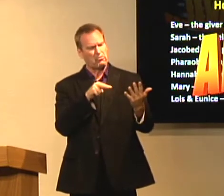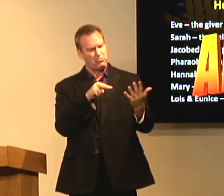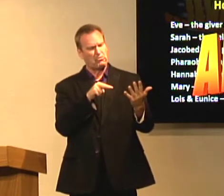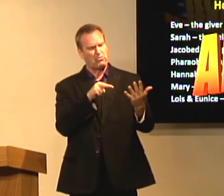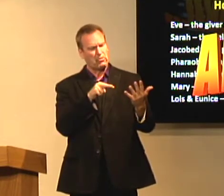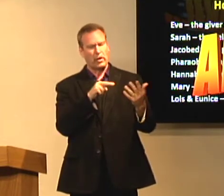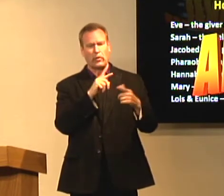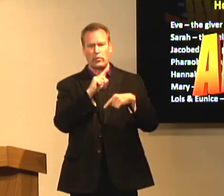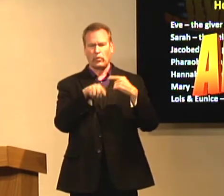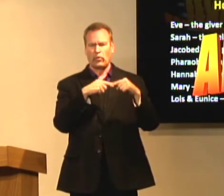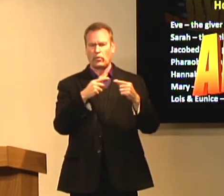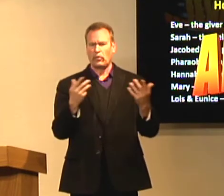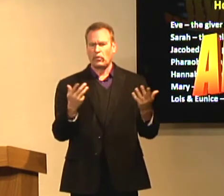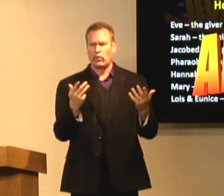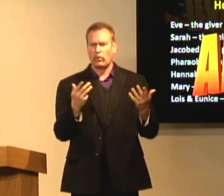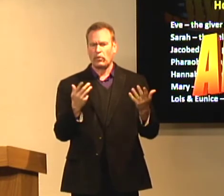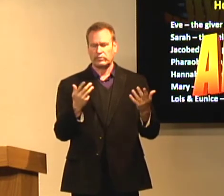Old Testament, and